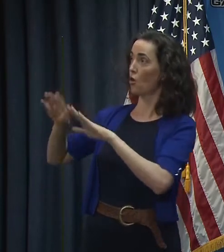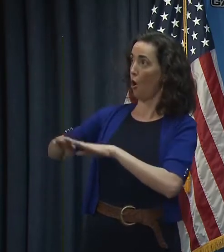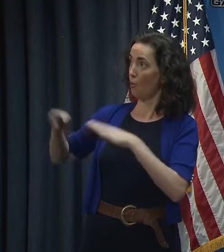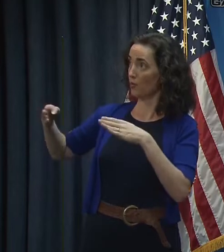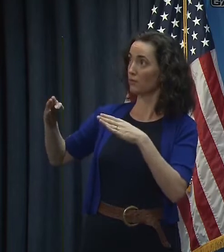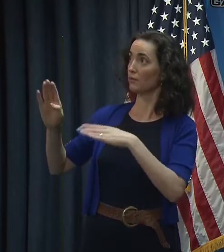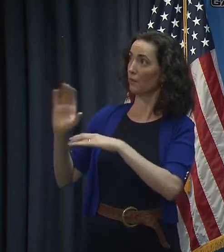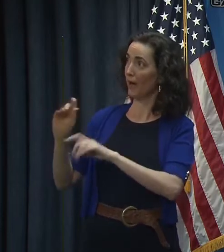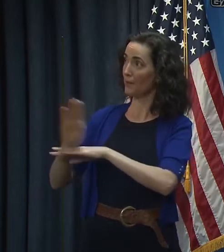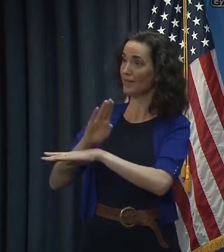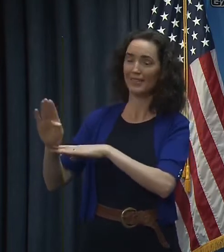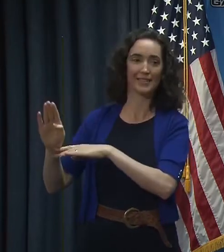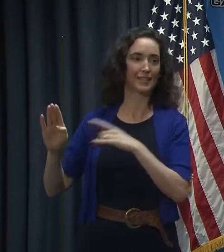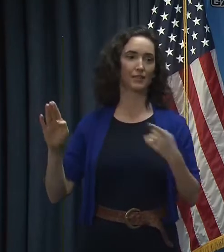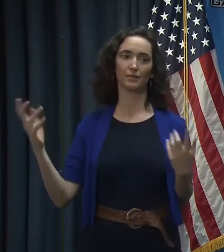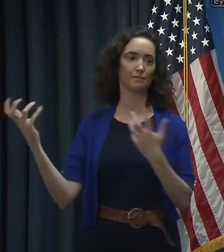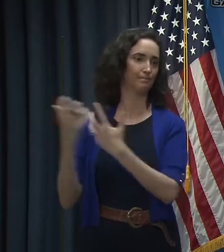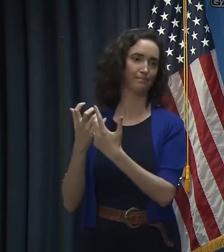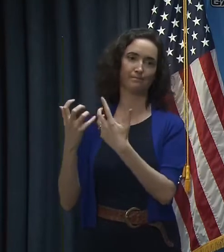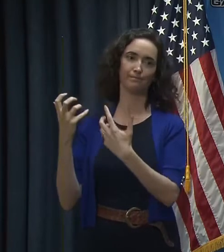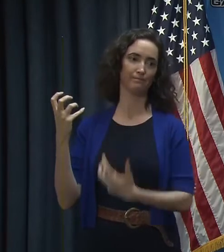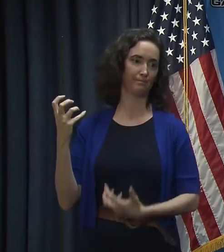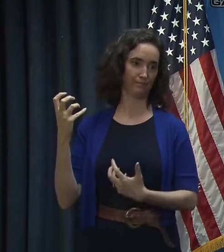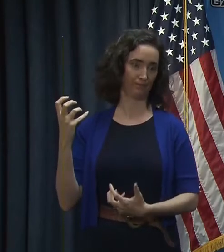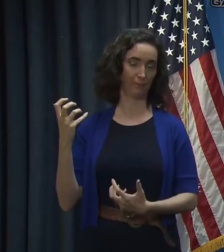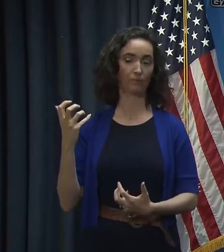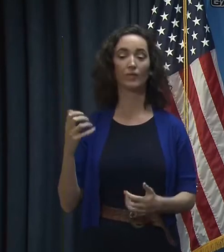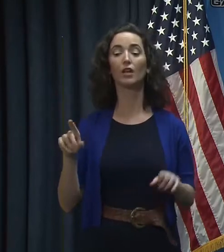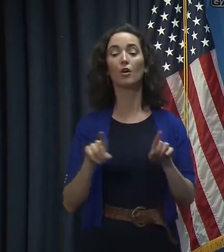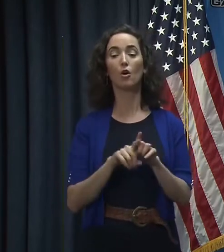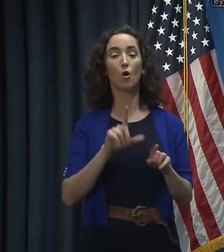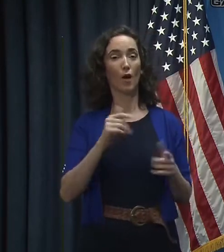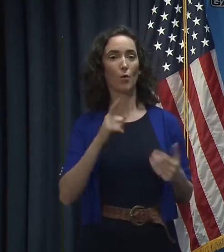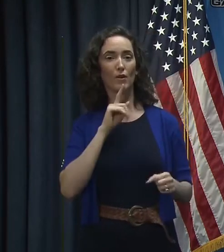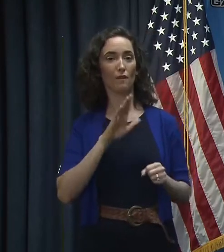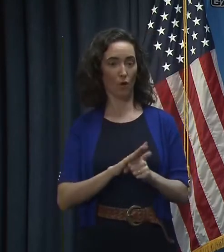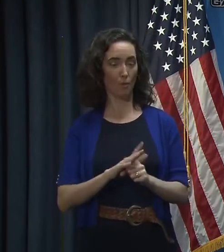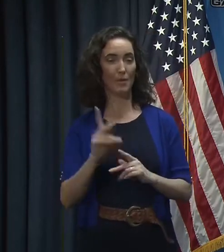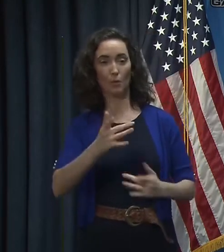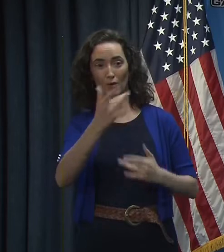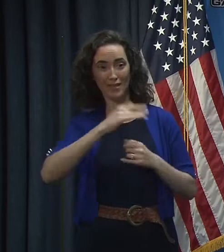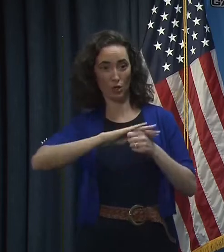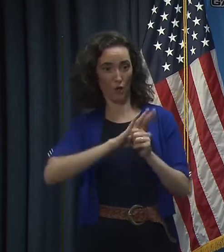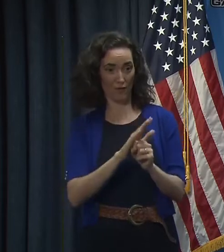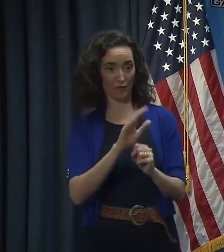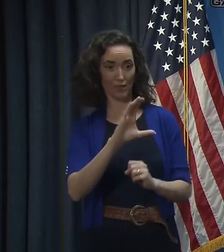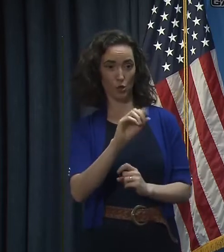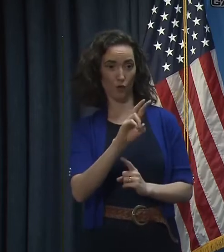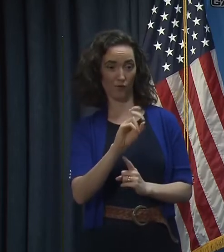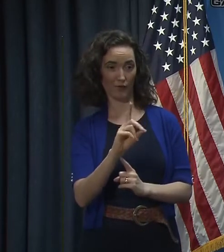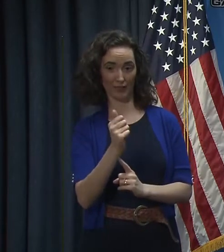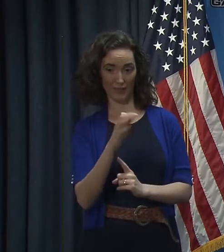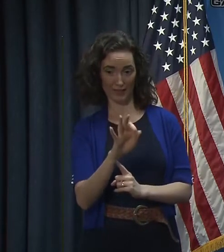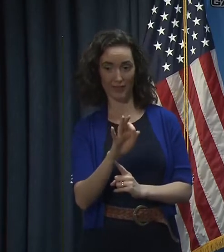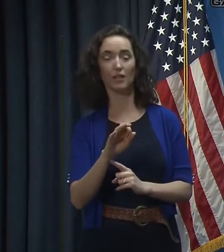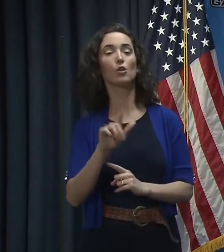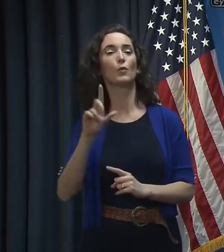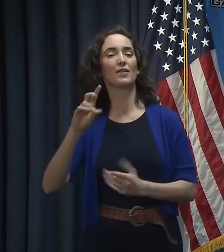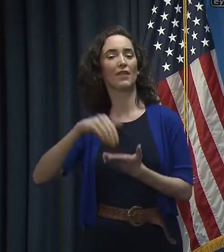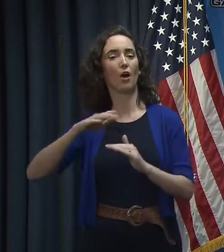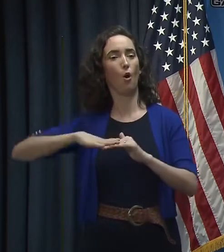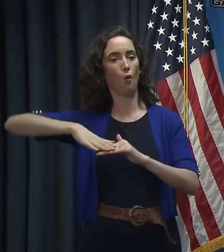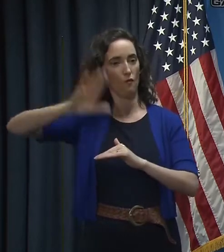confirmed more than 27,000 cases of COVID-19. And we estimate, under the criteria that we've